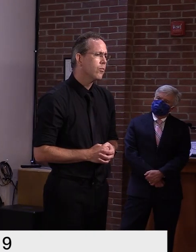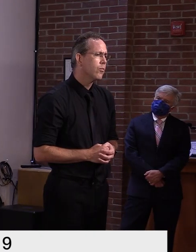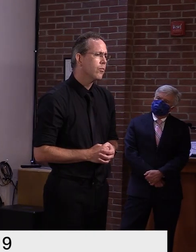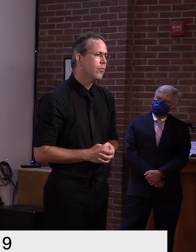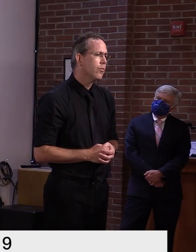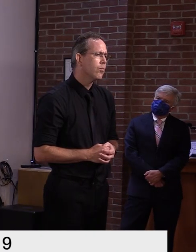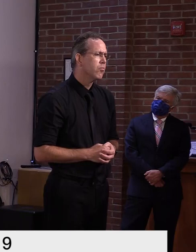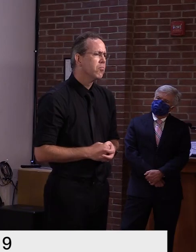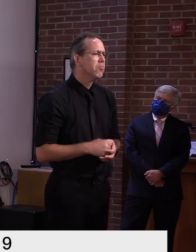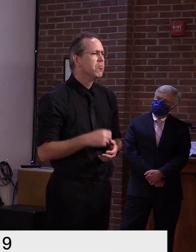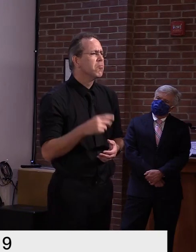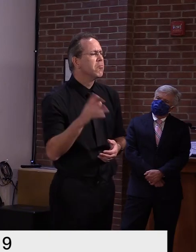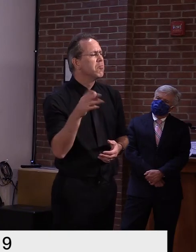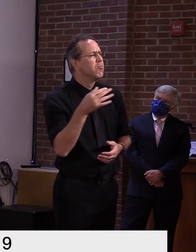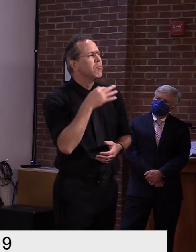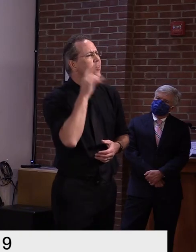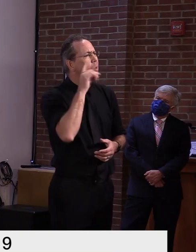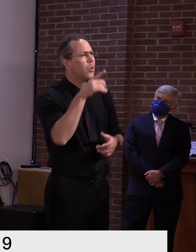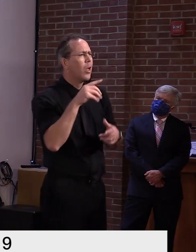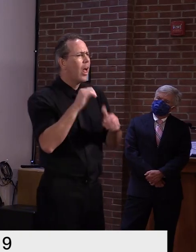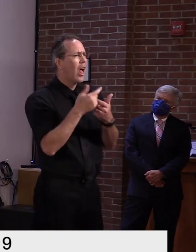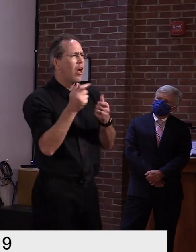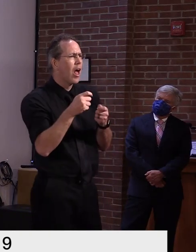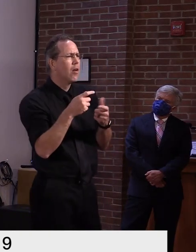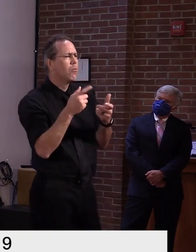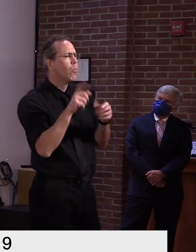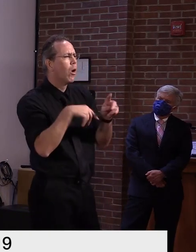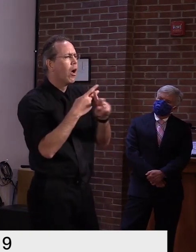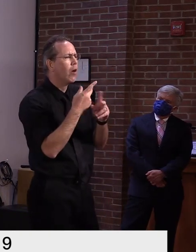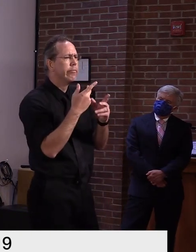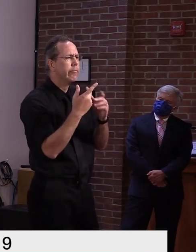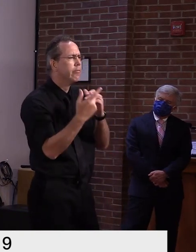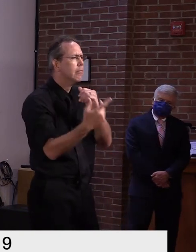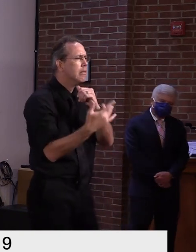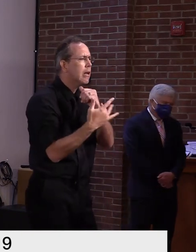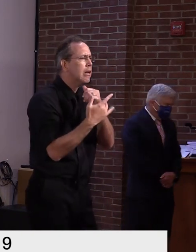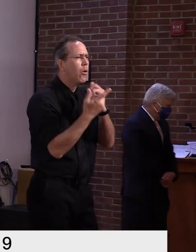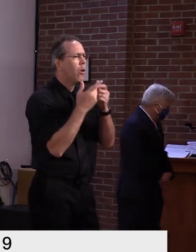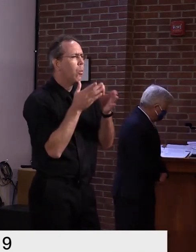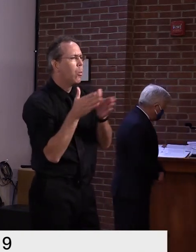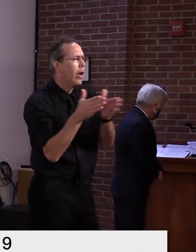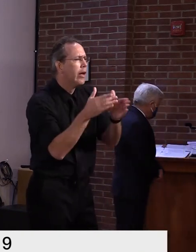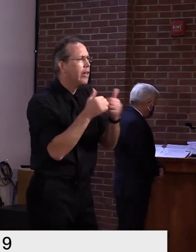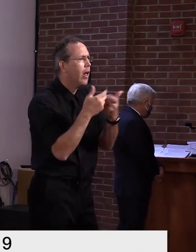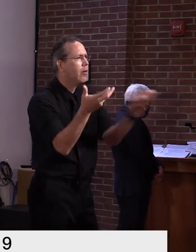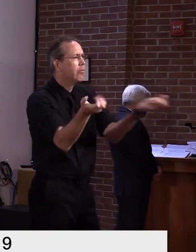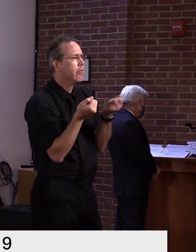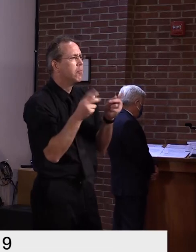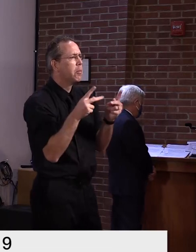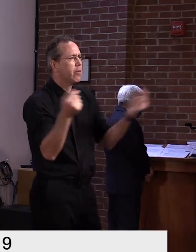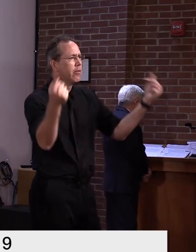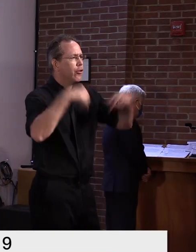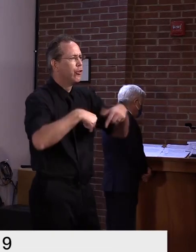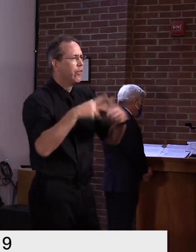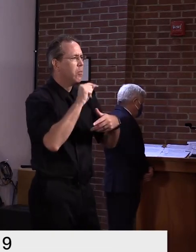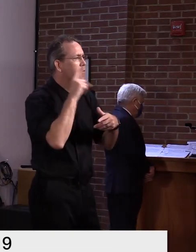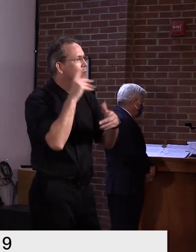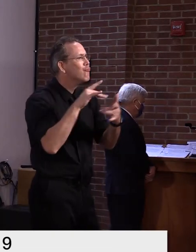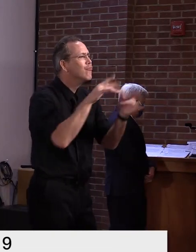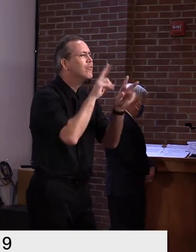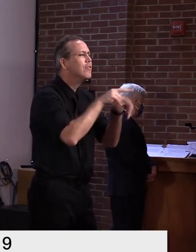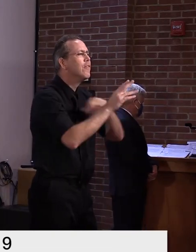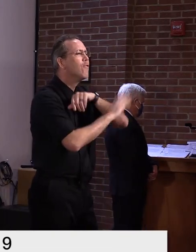industry, increase the capacity, as well as in trying to solve the problem with the restaurants in terms